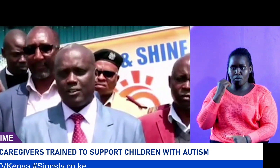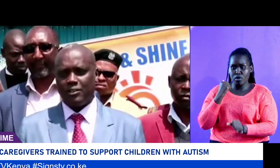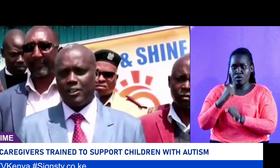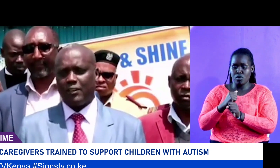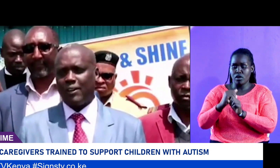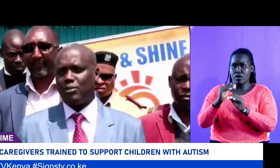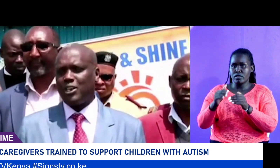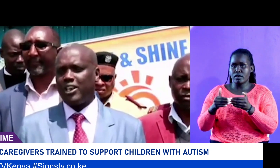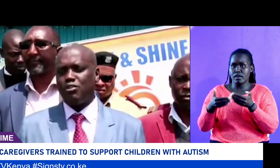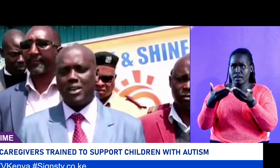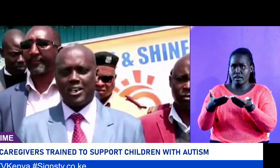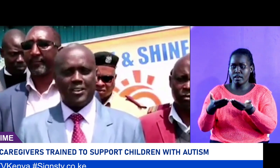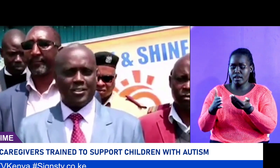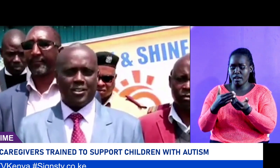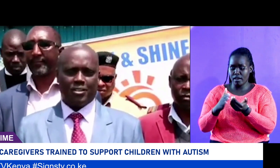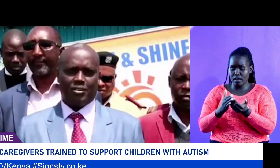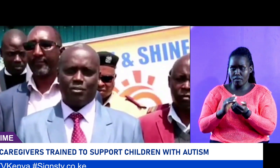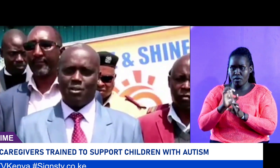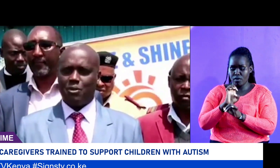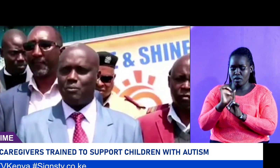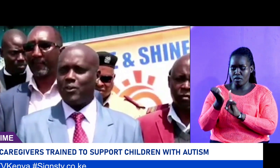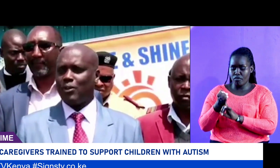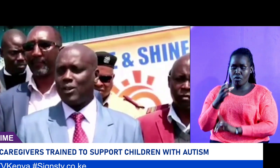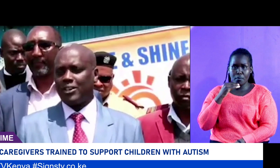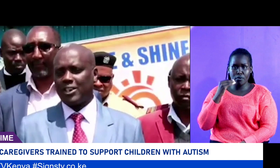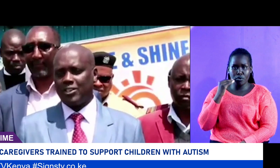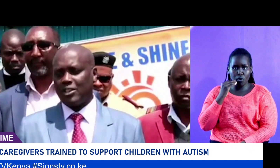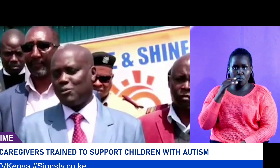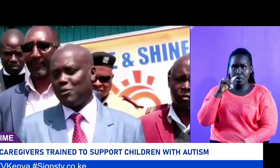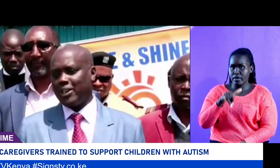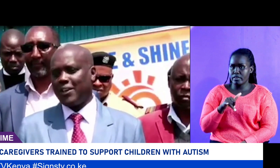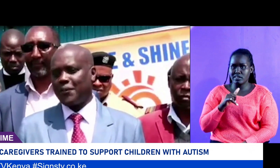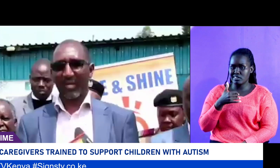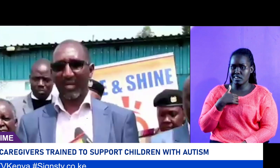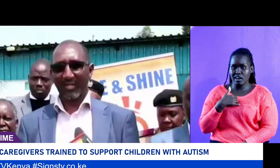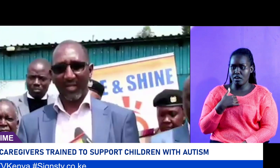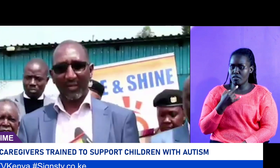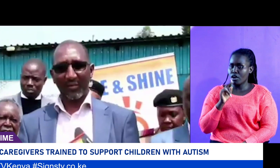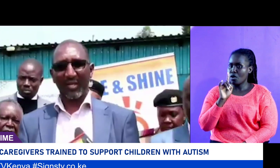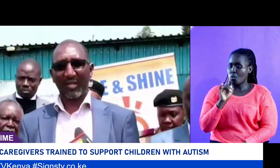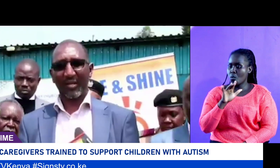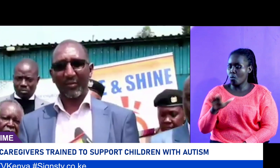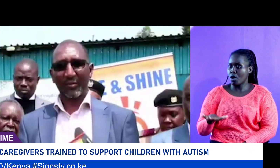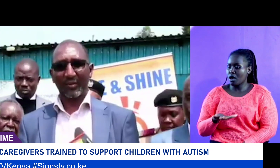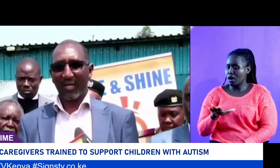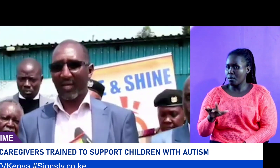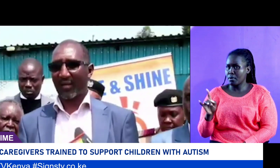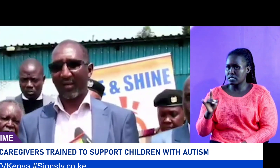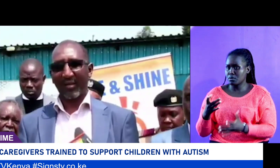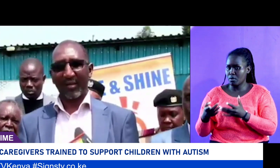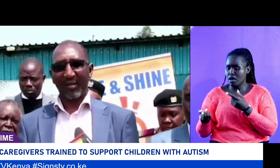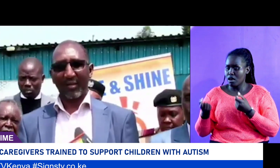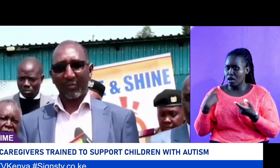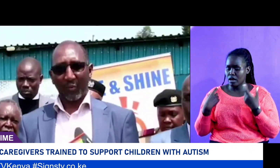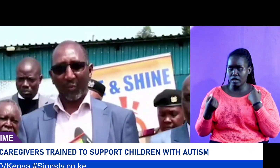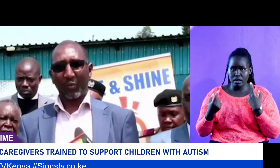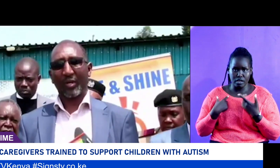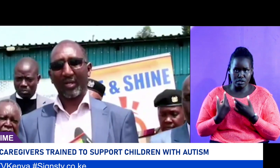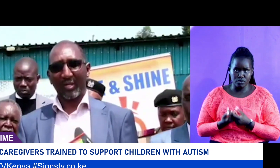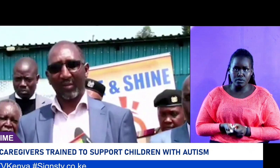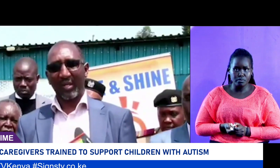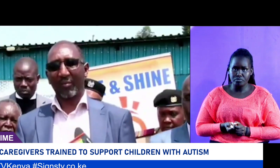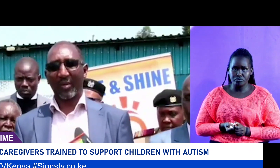caregiving environment ya nyumbani. Si kwamba wamewekwa katika sehemu moja. Katika gatuzi la Kericho tayari